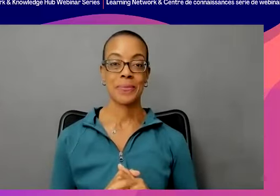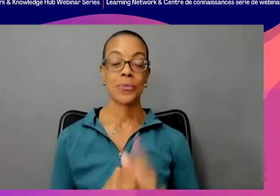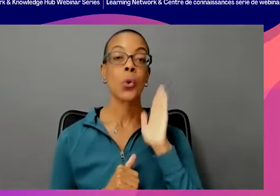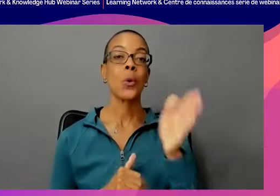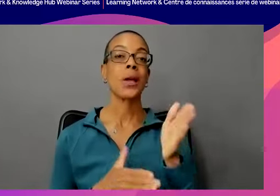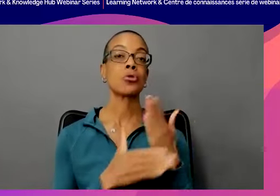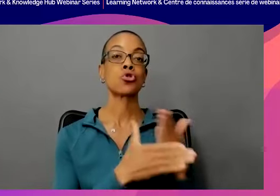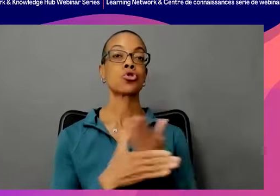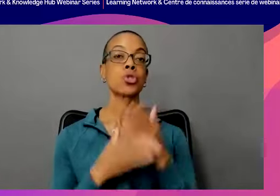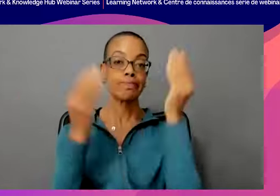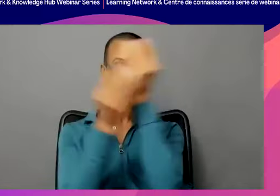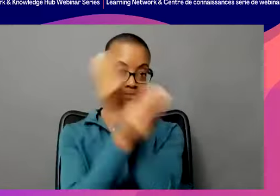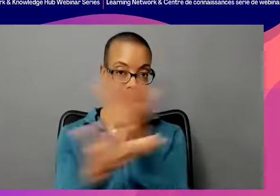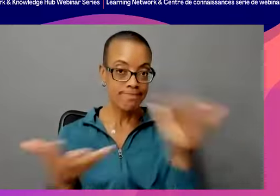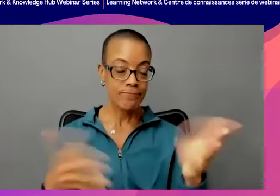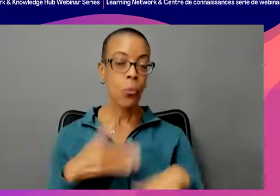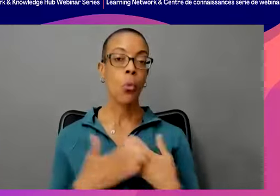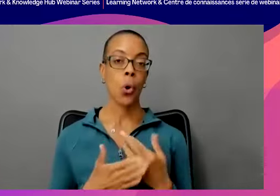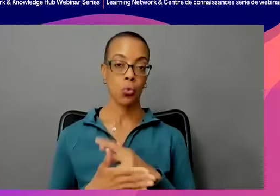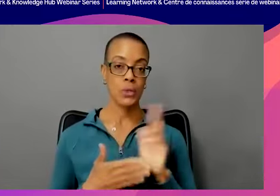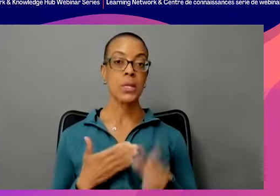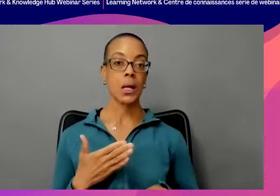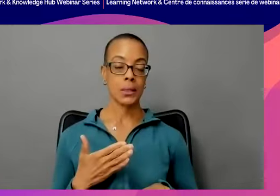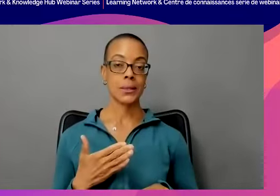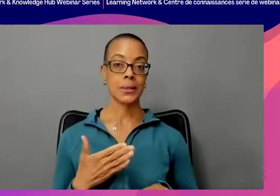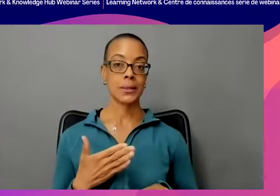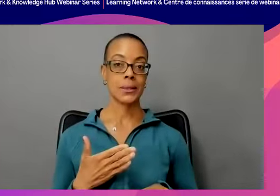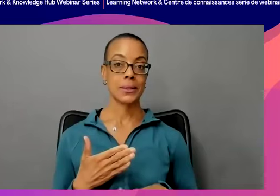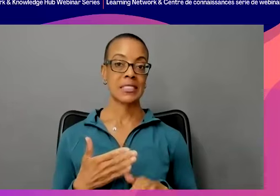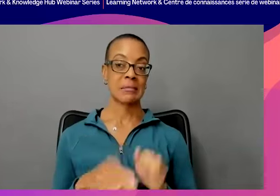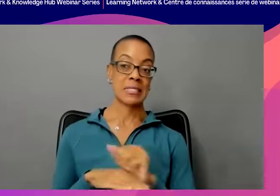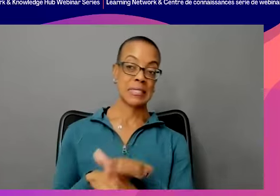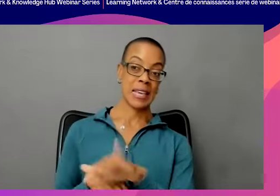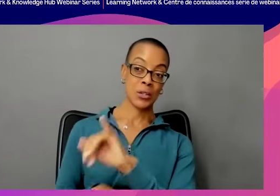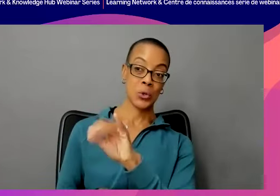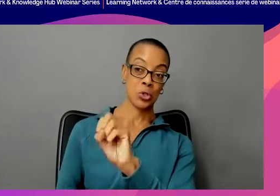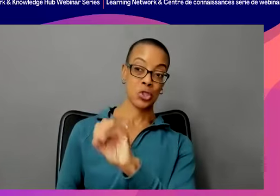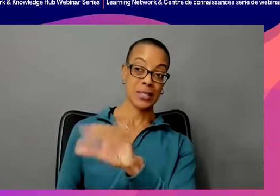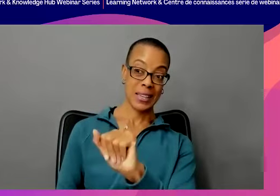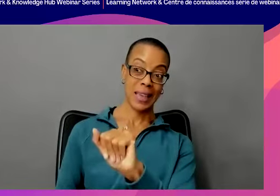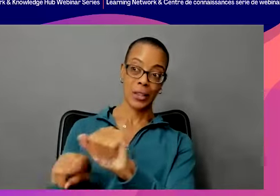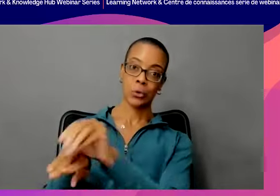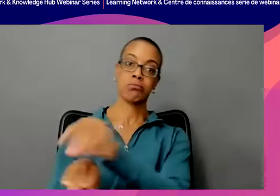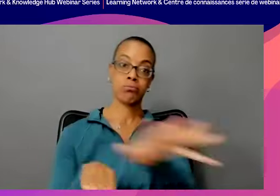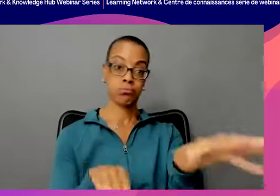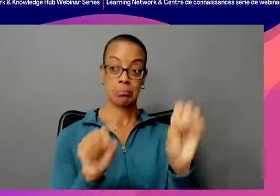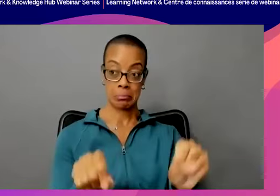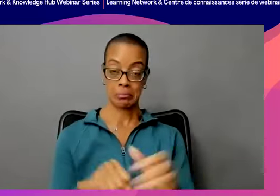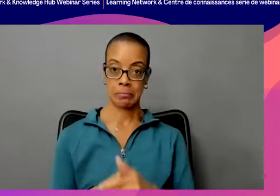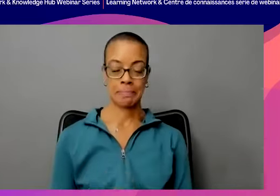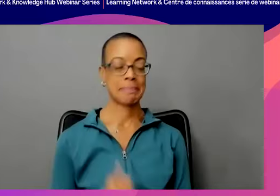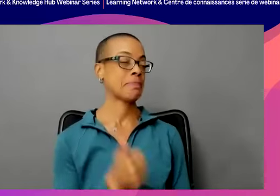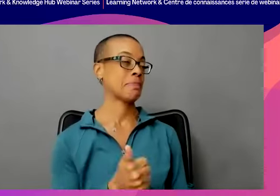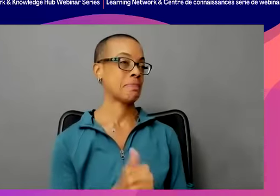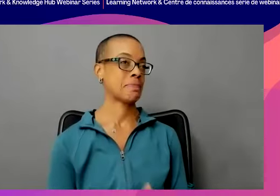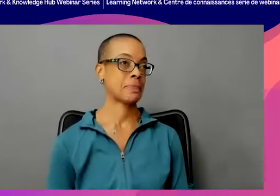sharing all of our findings with you, Jessica, to distribute. Okay, great.